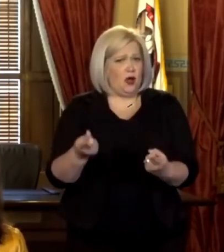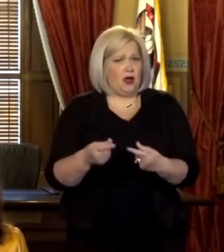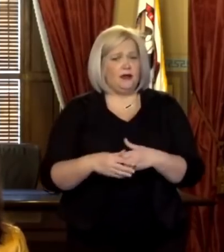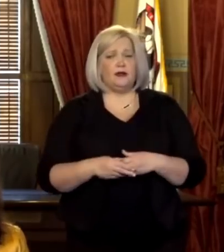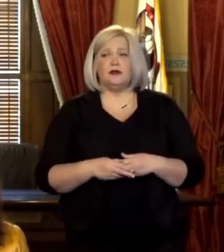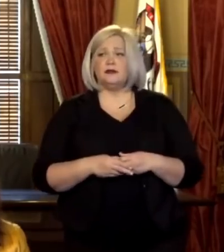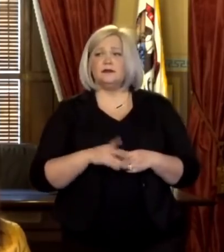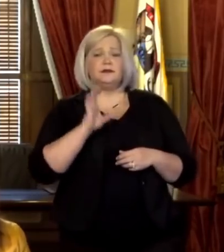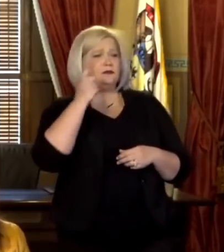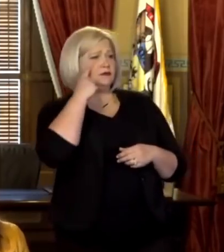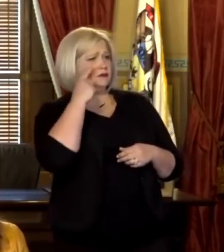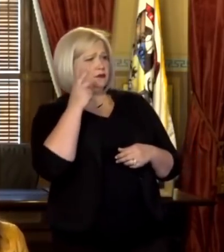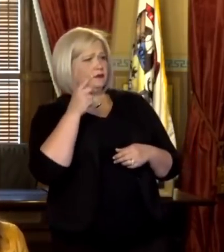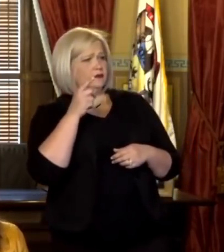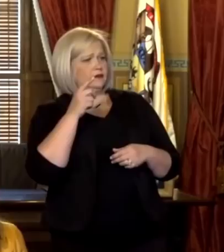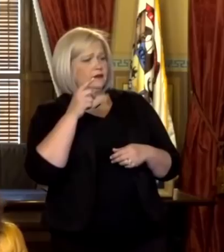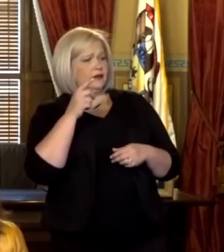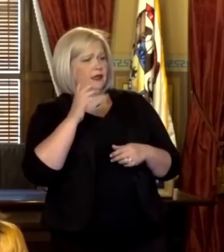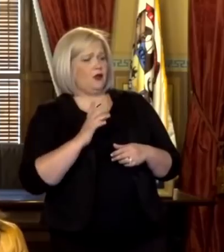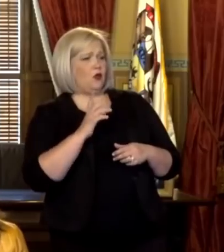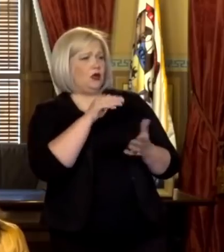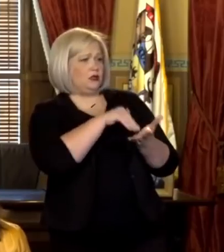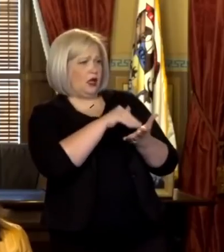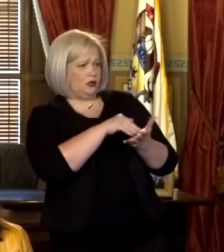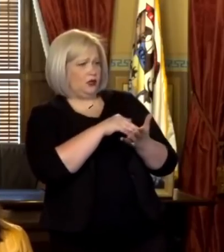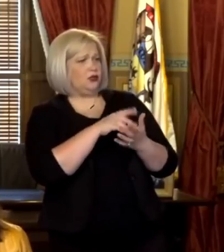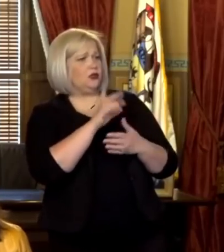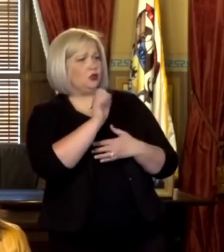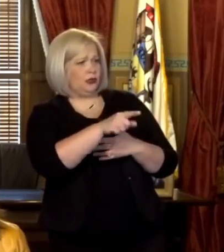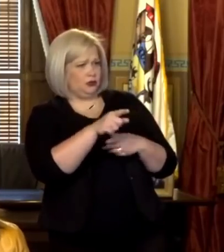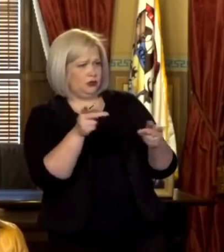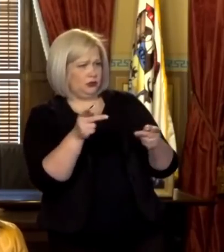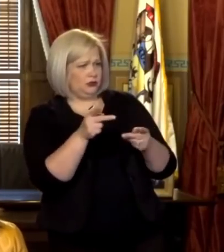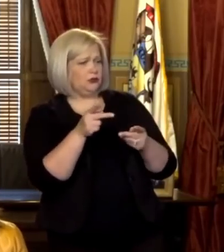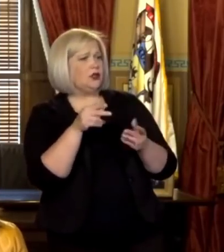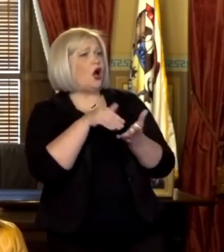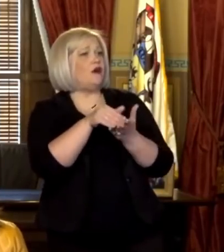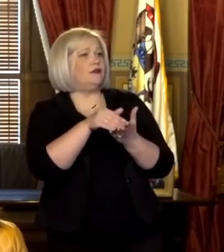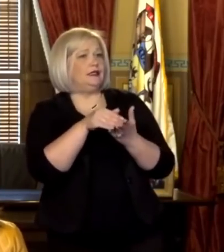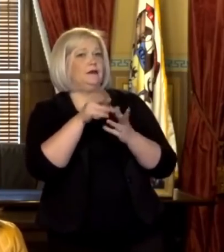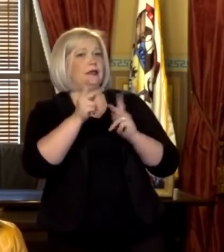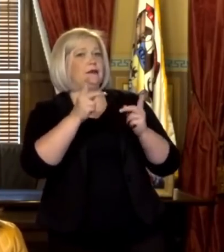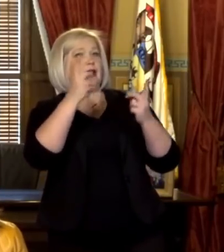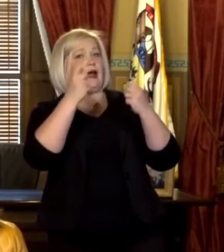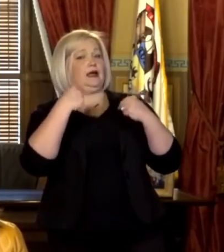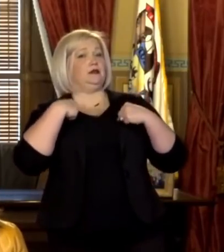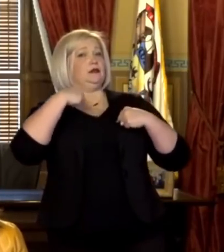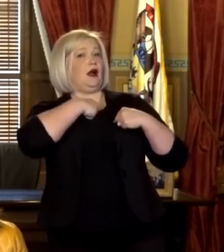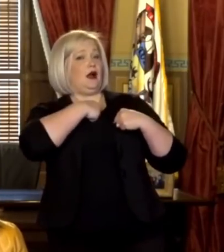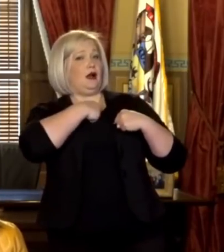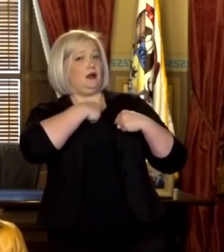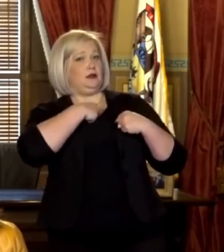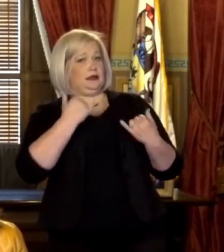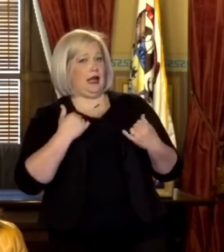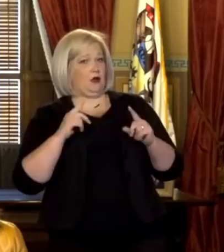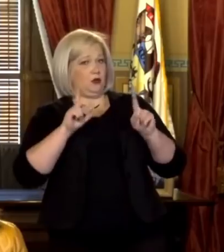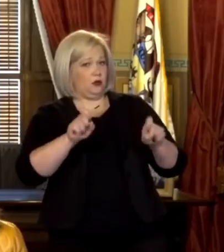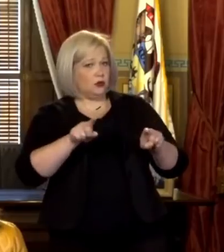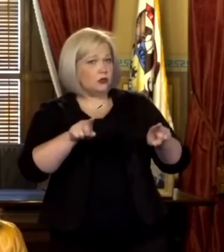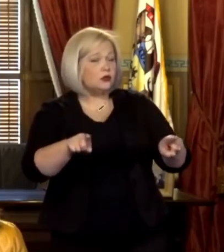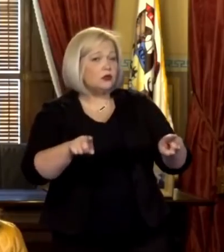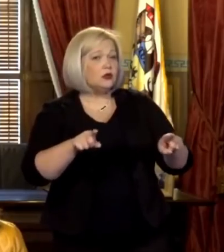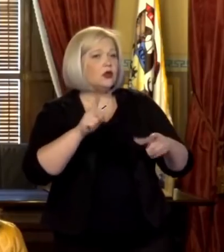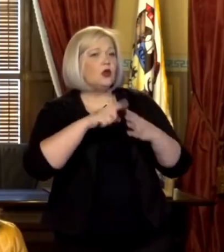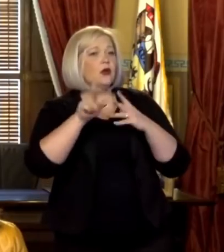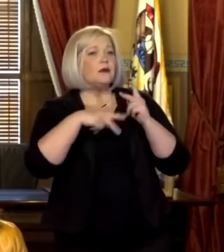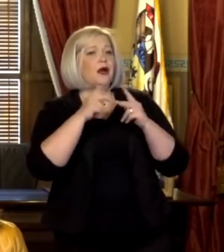Governor, perhaps for you, Doctor, one of the questions that's frequently asked to us is, what about